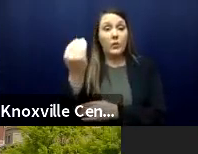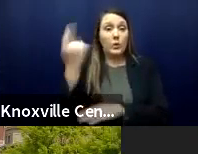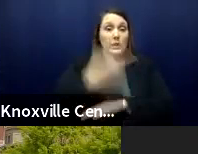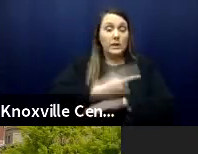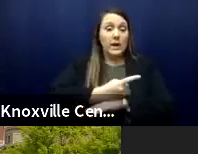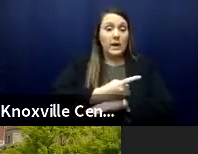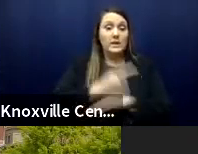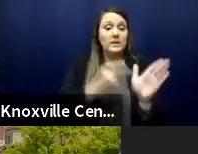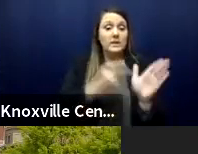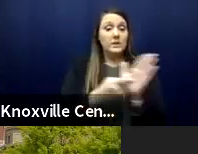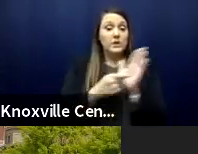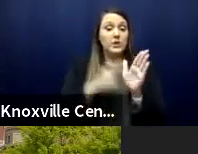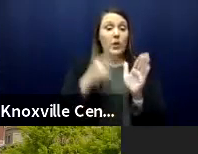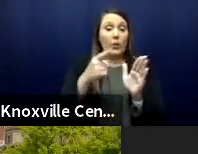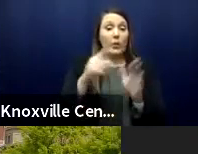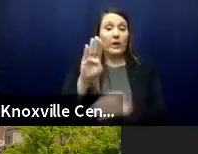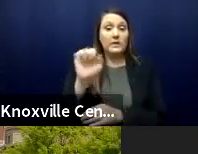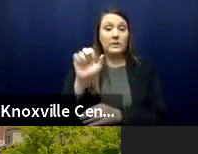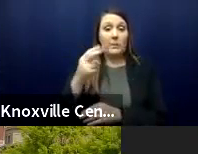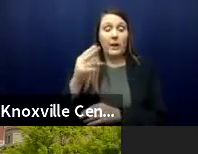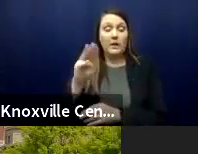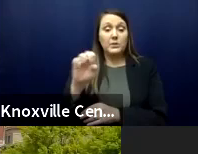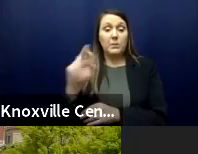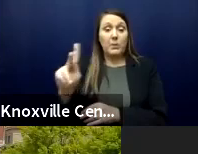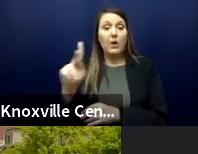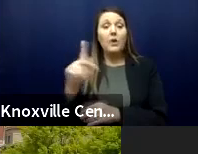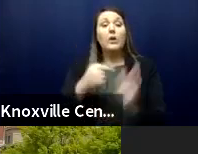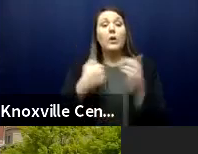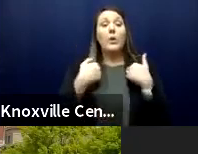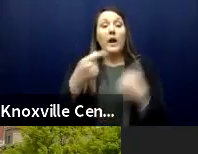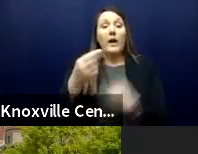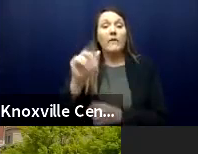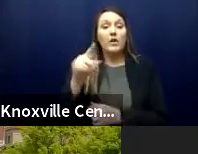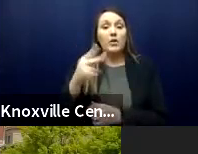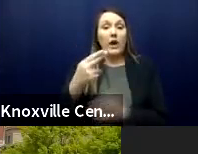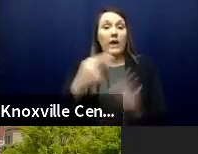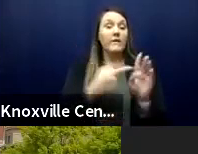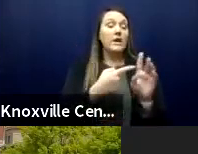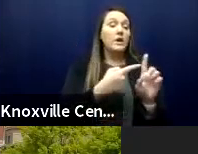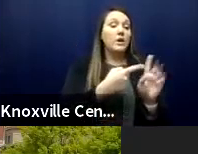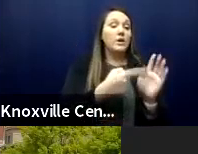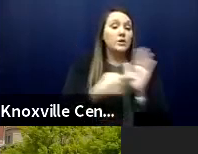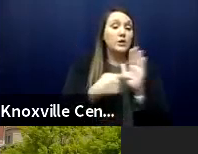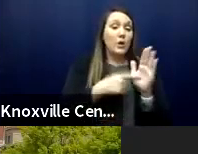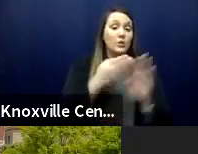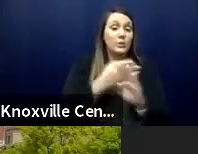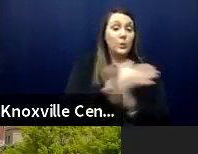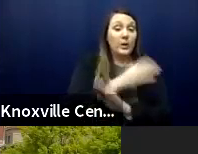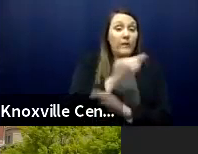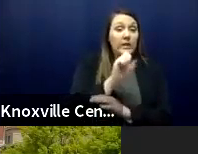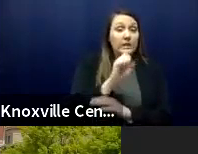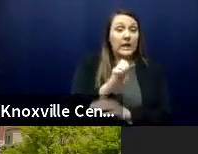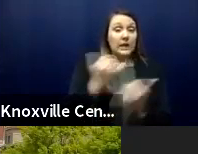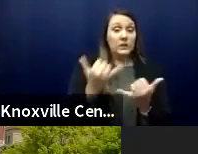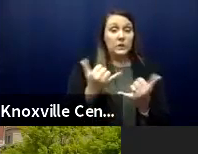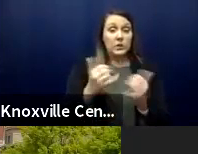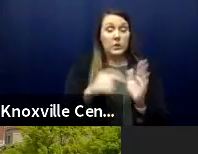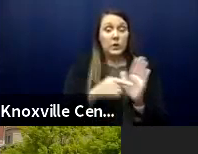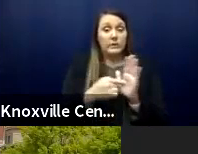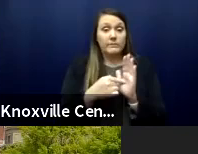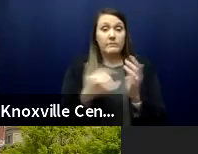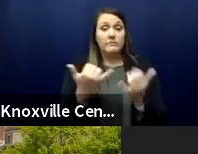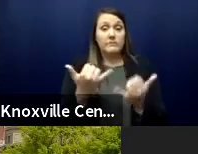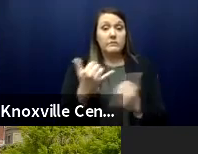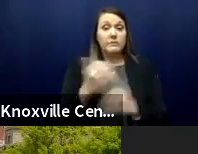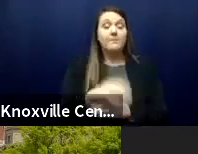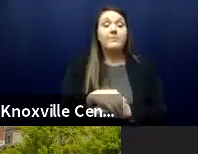To illustrate this benchmark, we have a bar graph that shows previous cases, new cases, and the growth rate over time. We are marking this